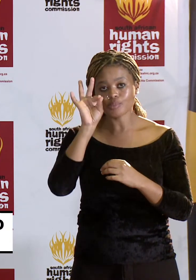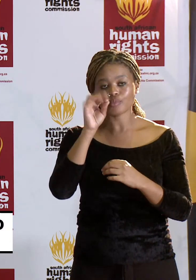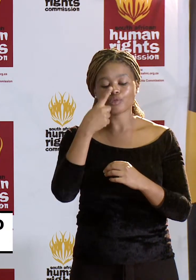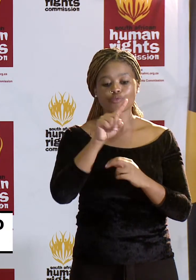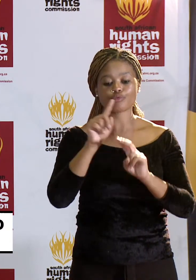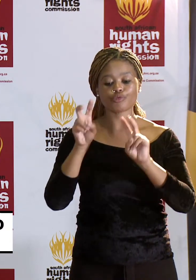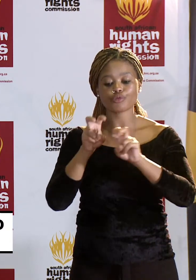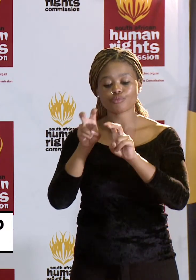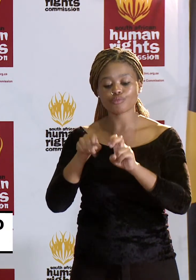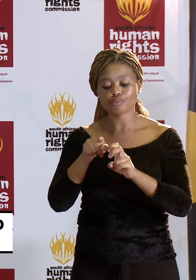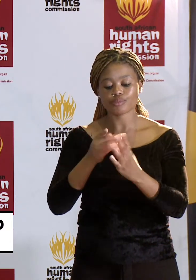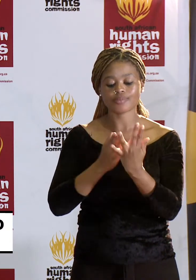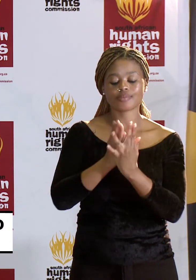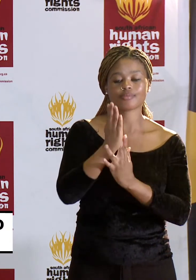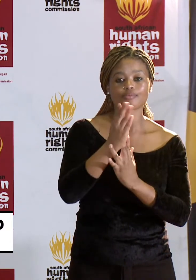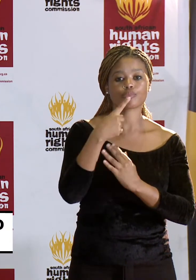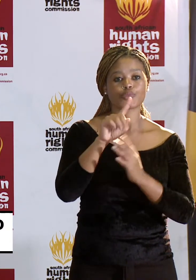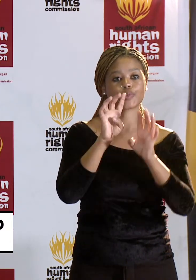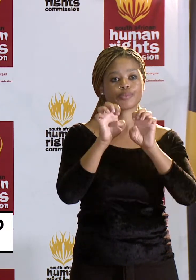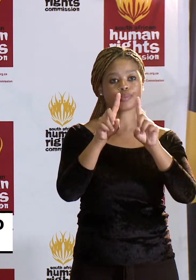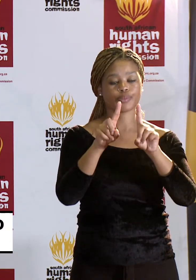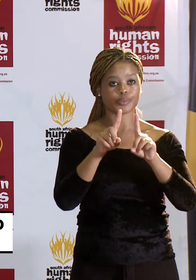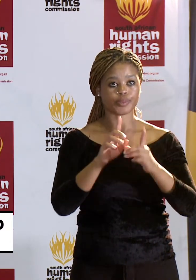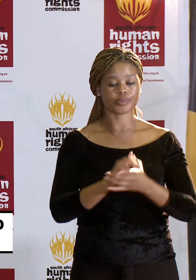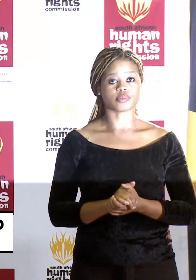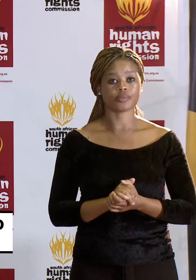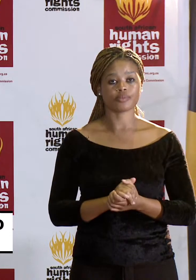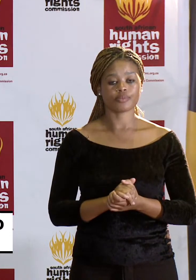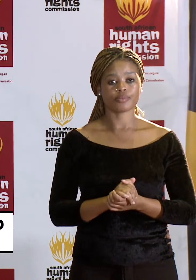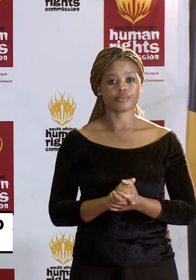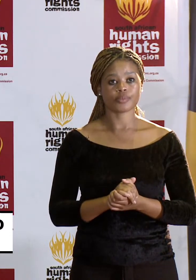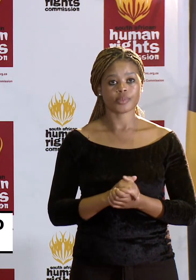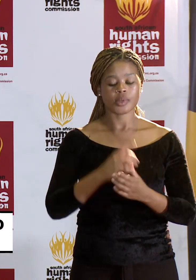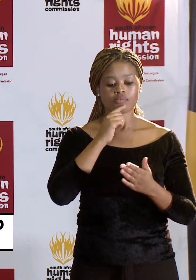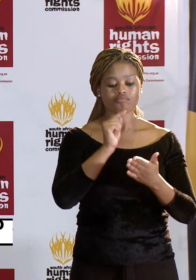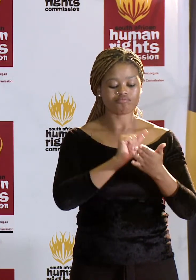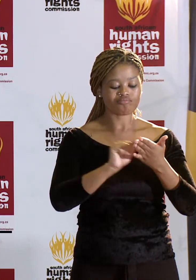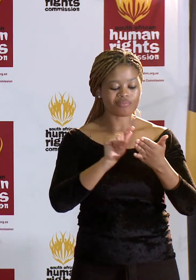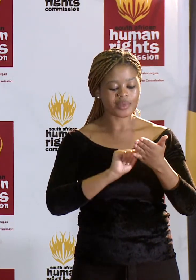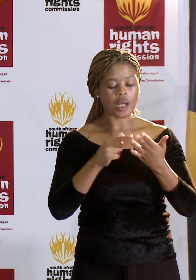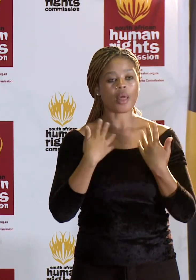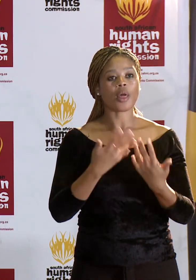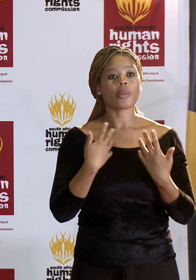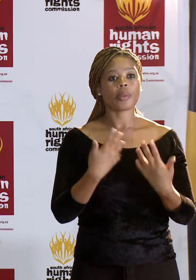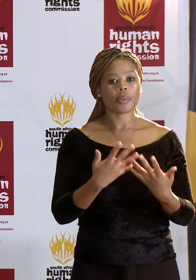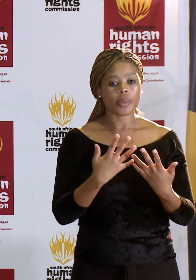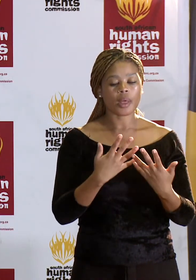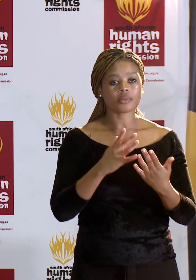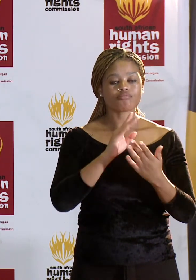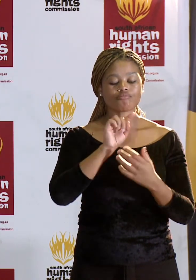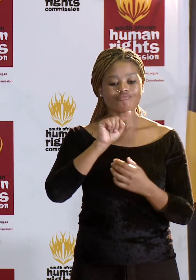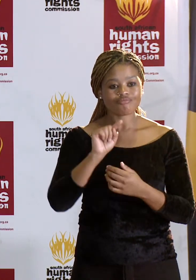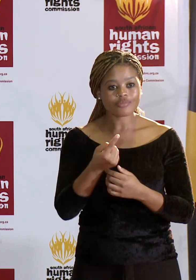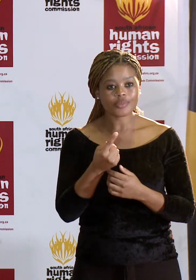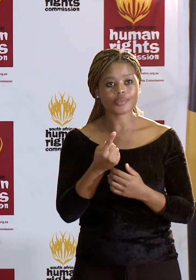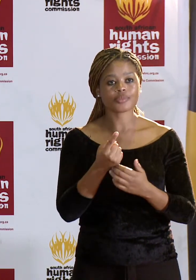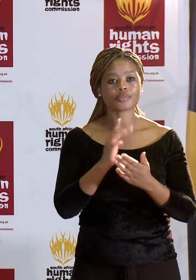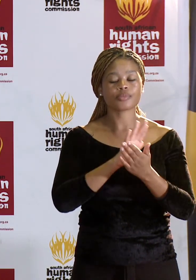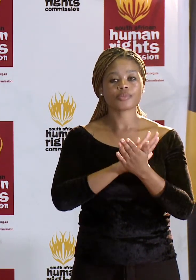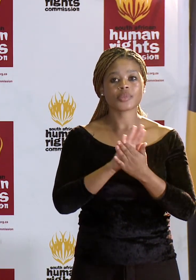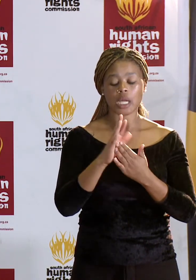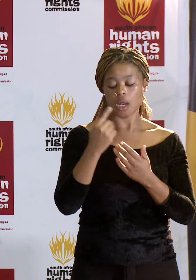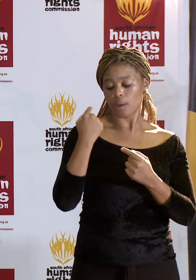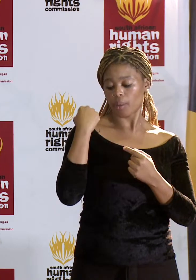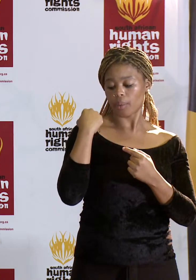the issue of access to education. I'm highlighting the latter ones, the 1970s, and the more recent